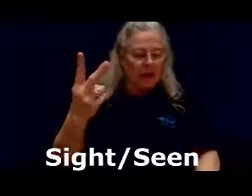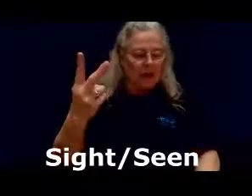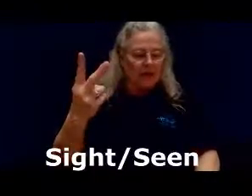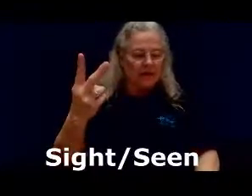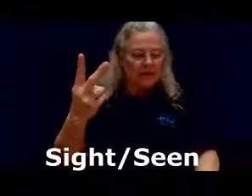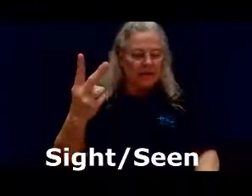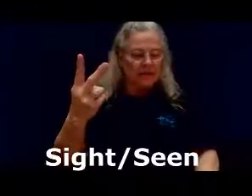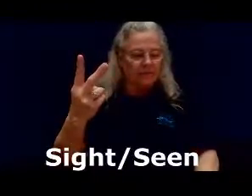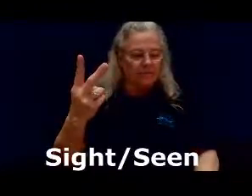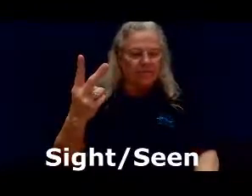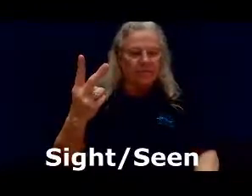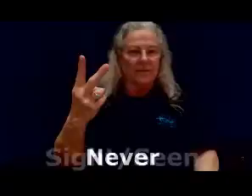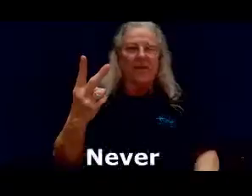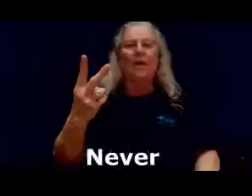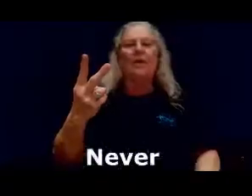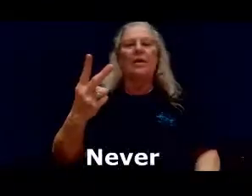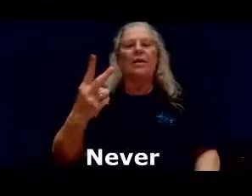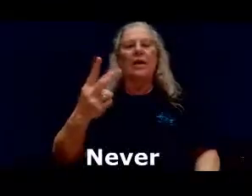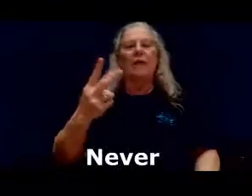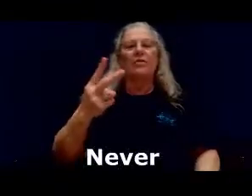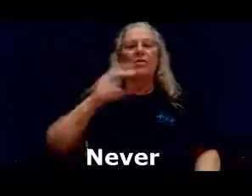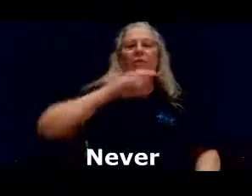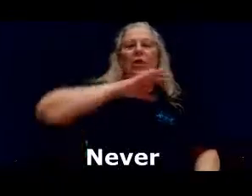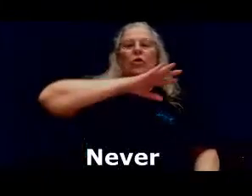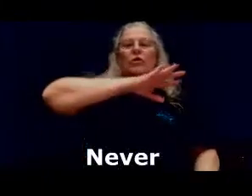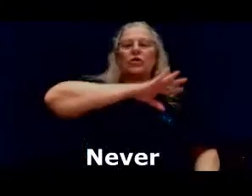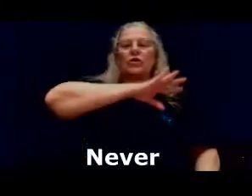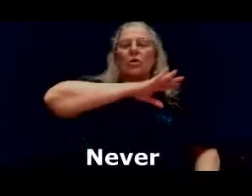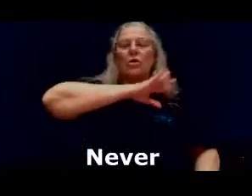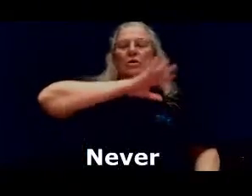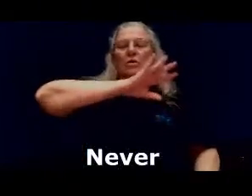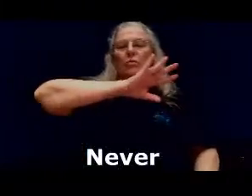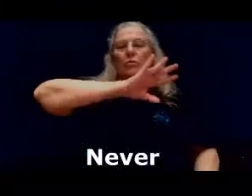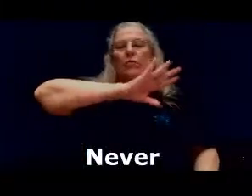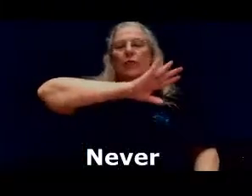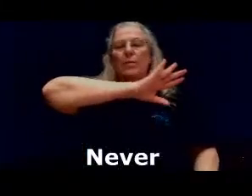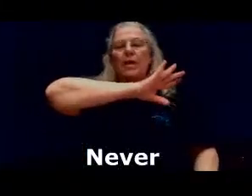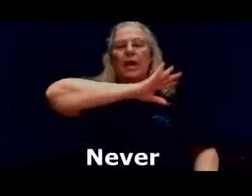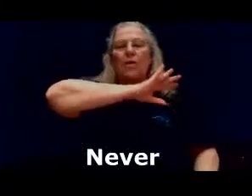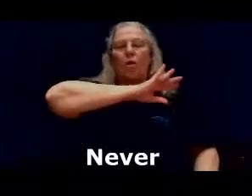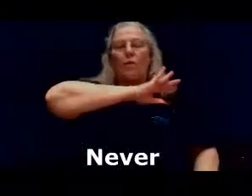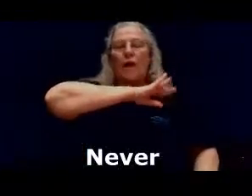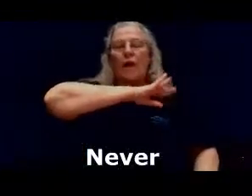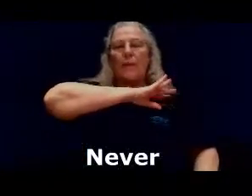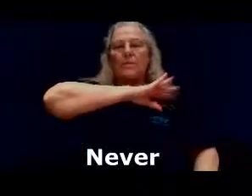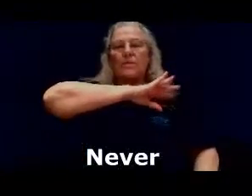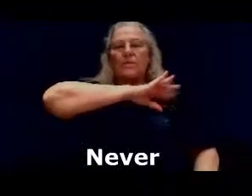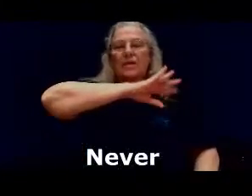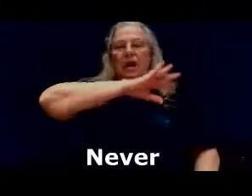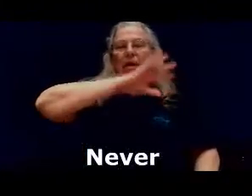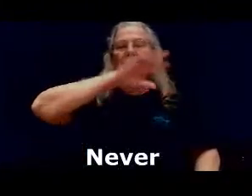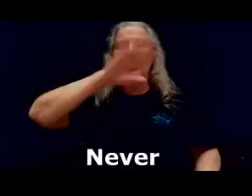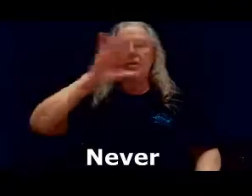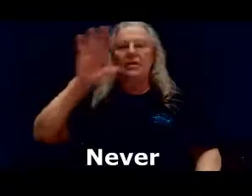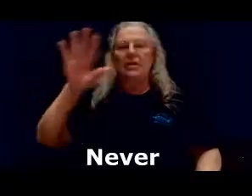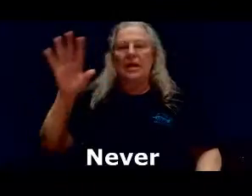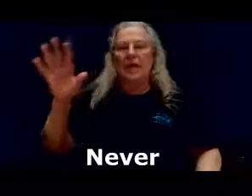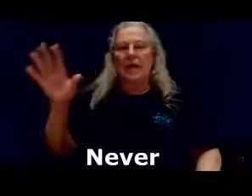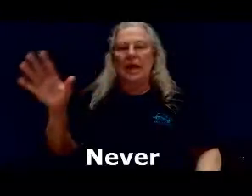or seeing. Never, you start with your dominant hand on the opposite side, take it